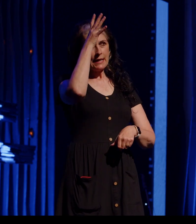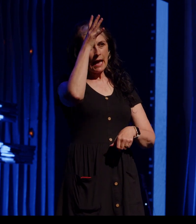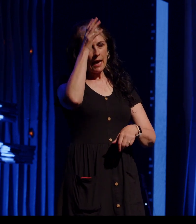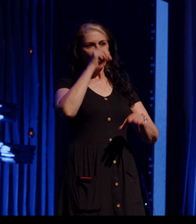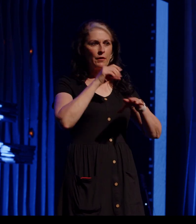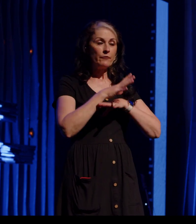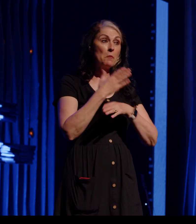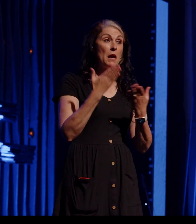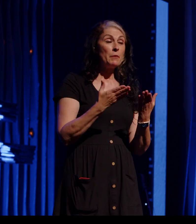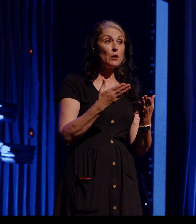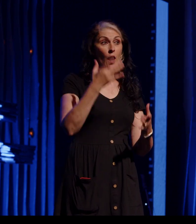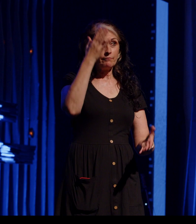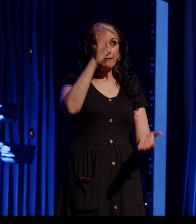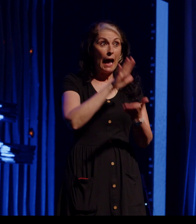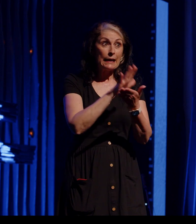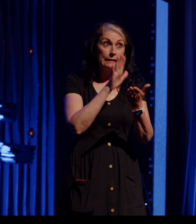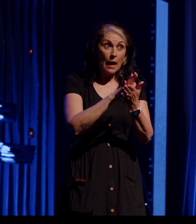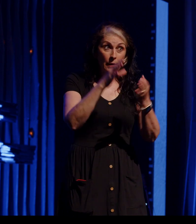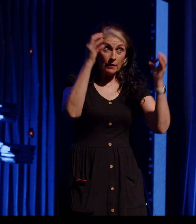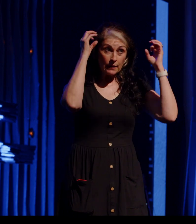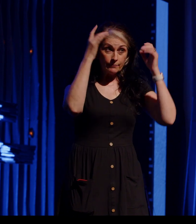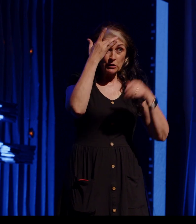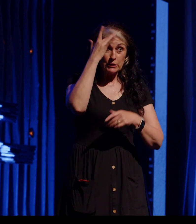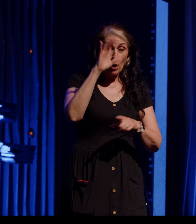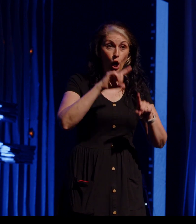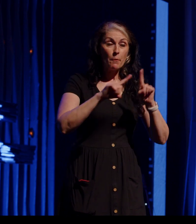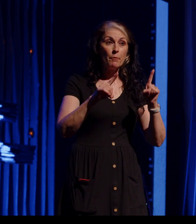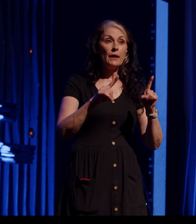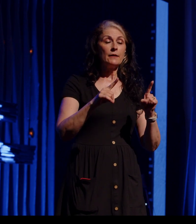but very smart.